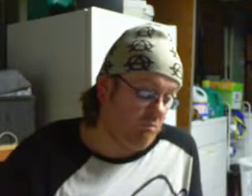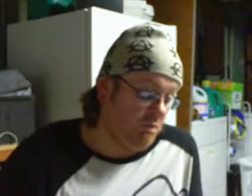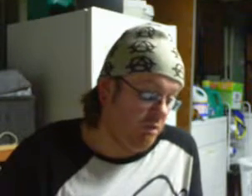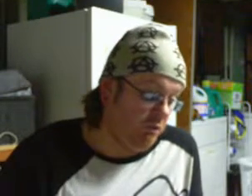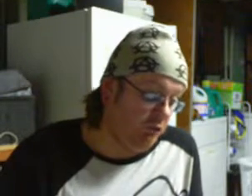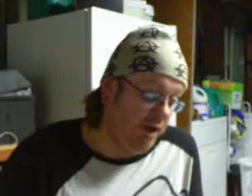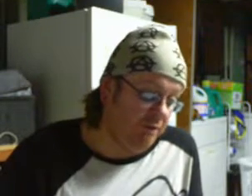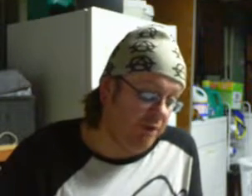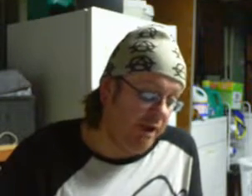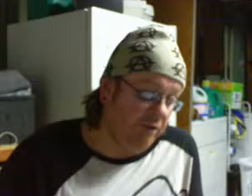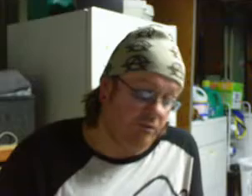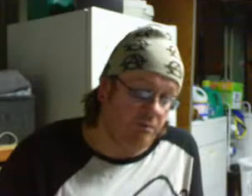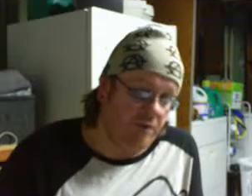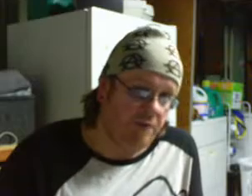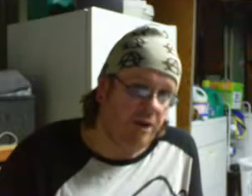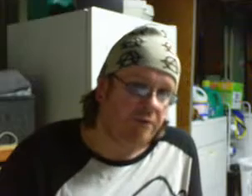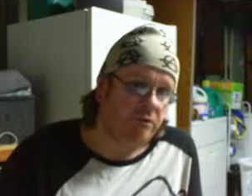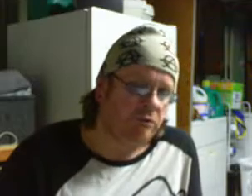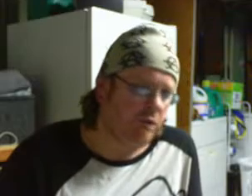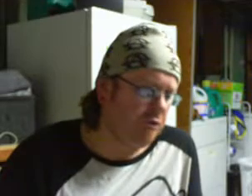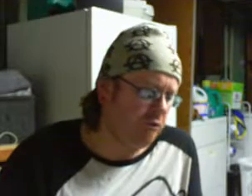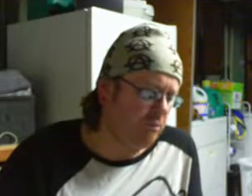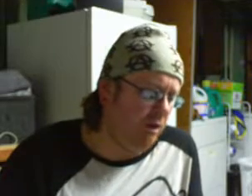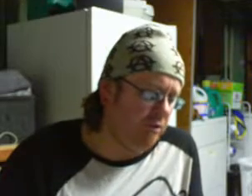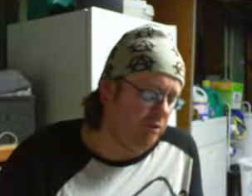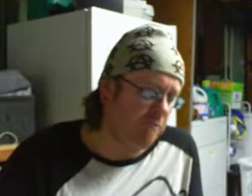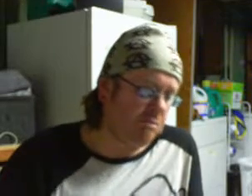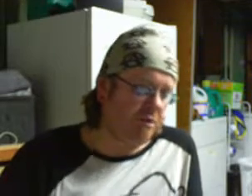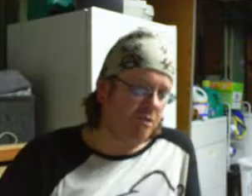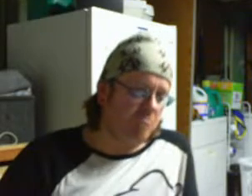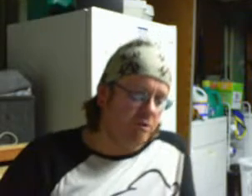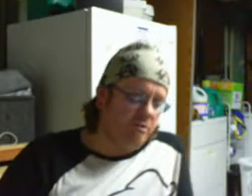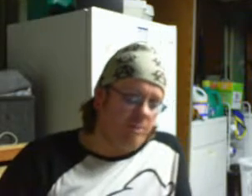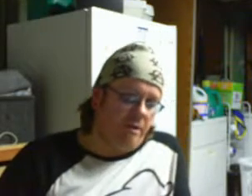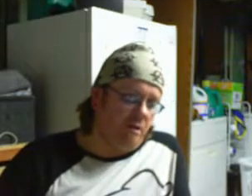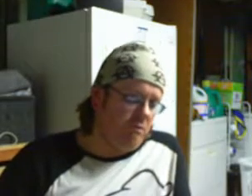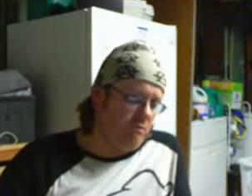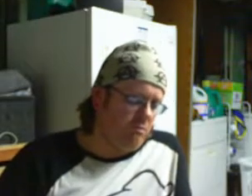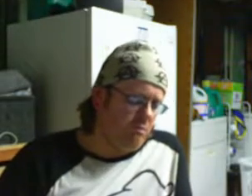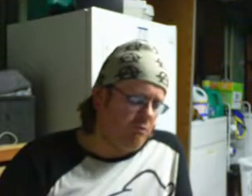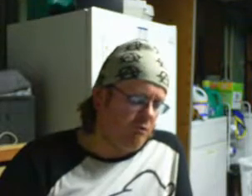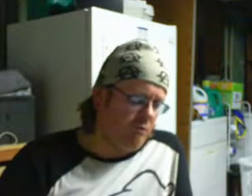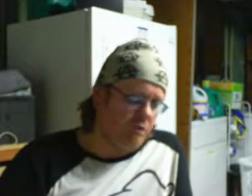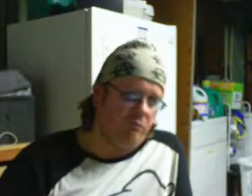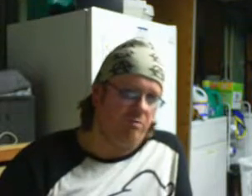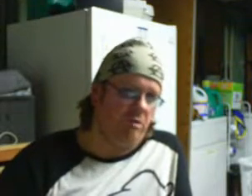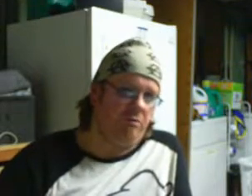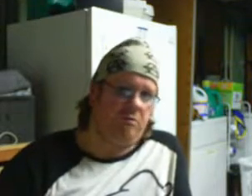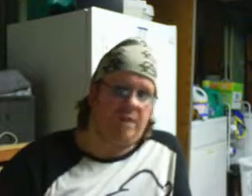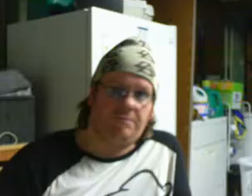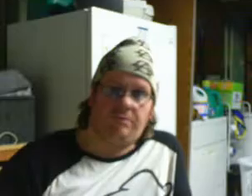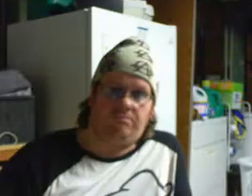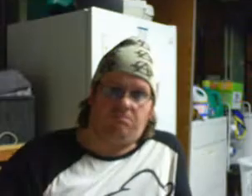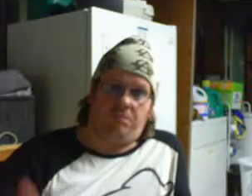the child dies and David has a strange response, and everybody there marks about how it's a strange response, because David just picks up